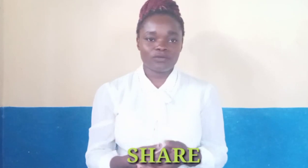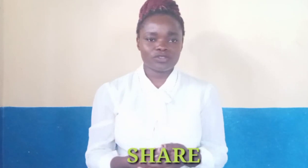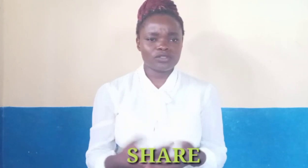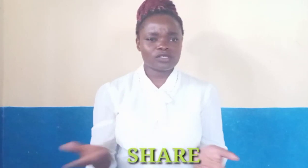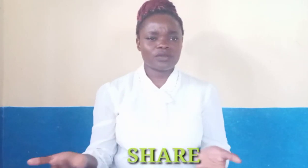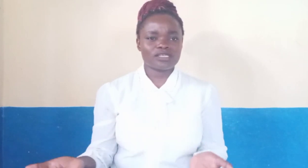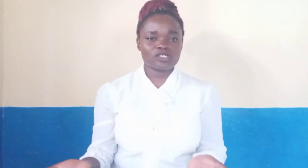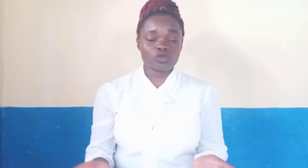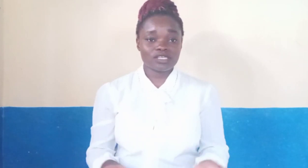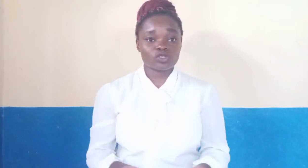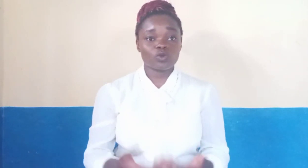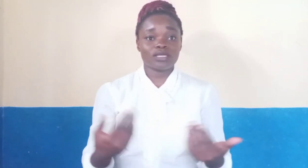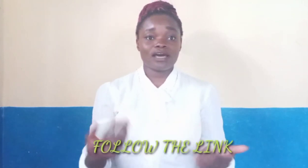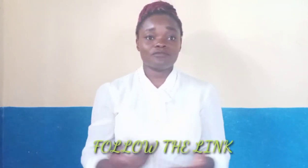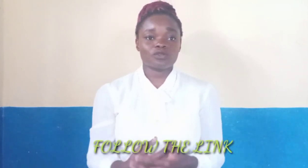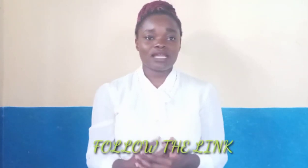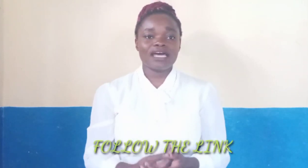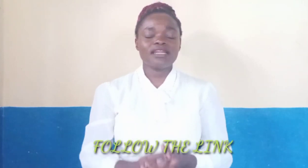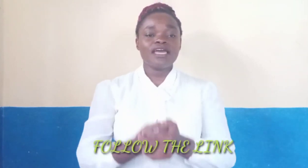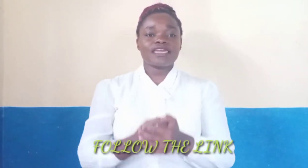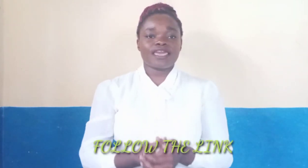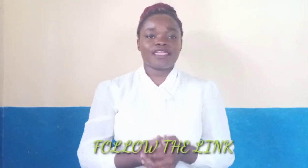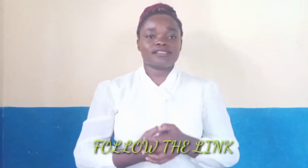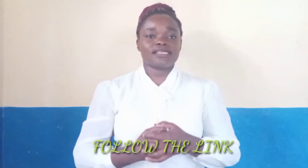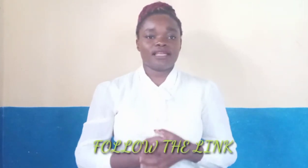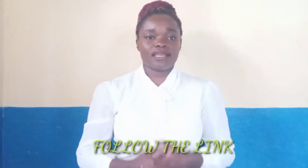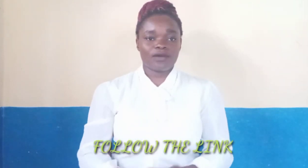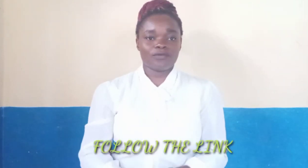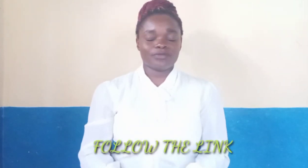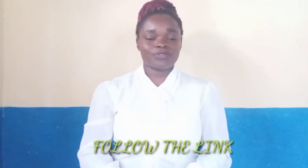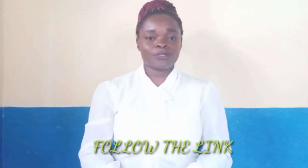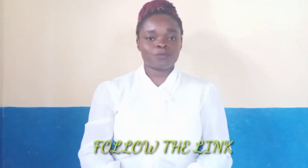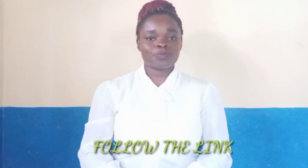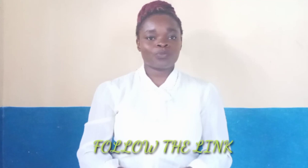Language. Also, the students who love to learn Kenya Sign Language.